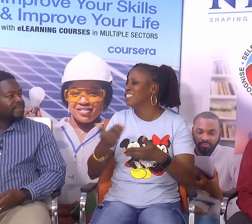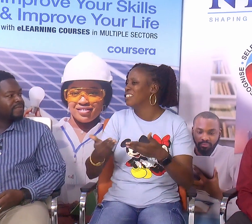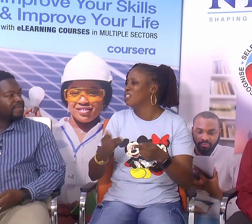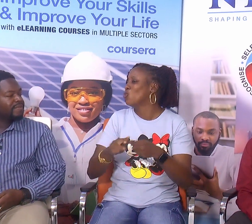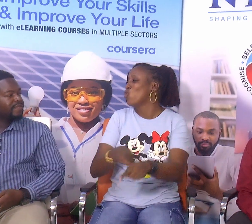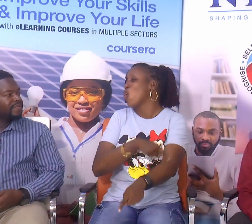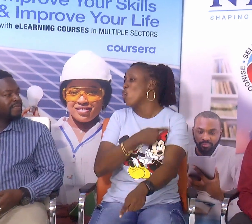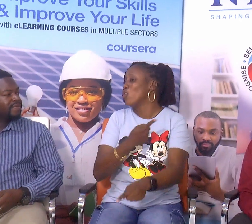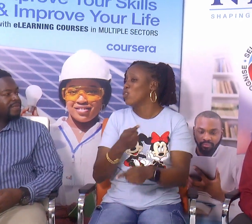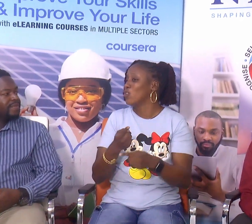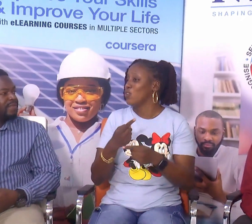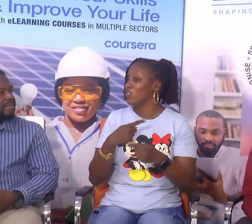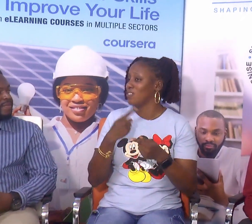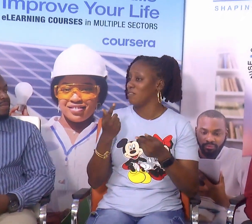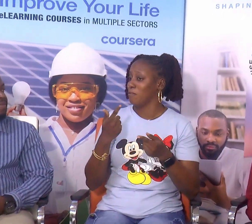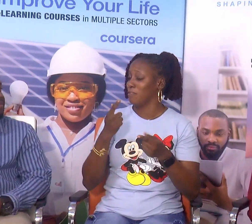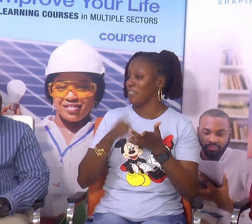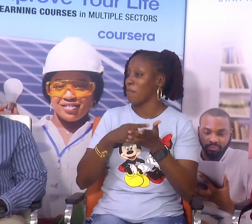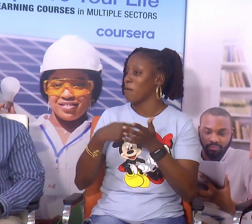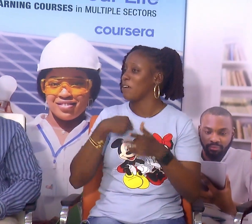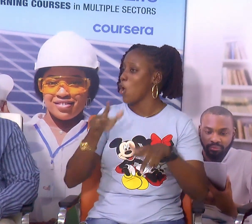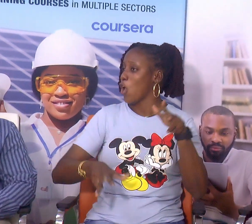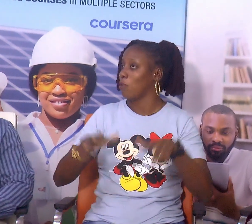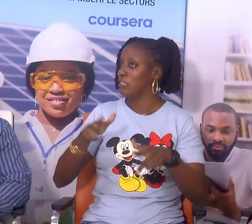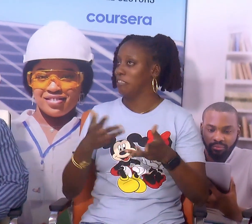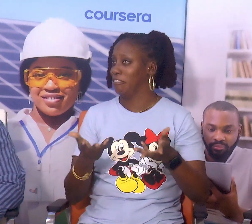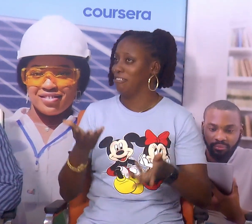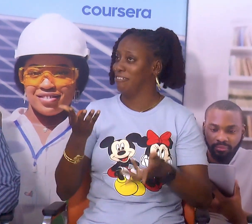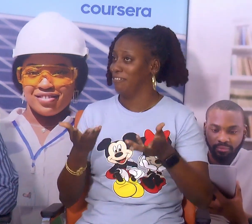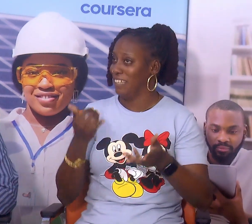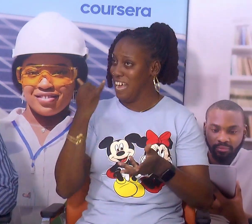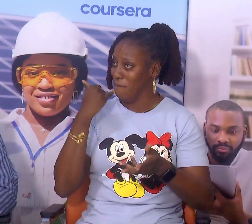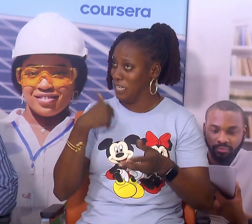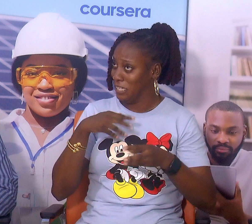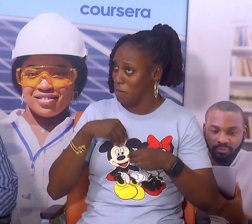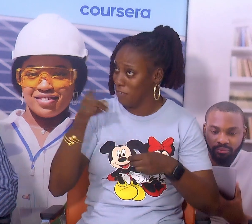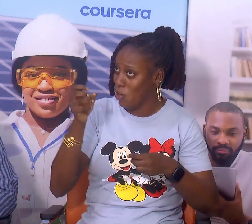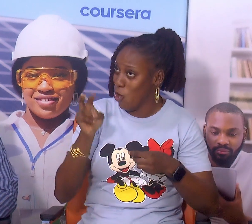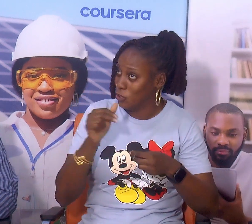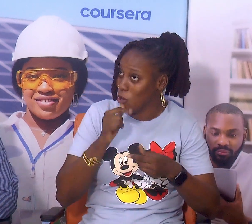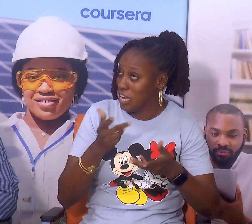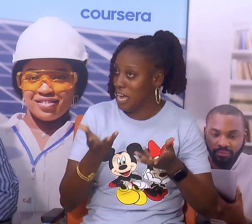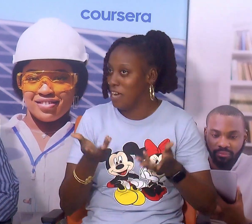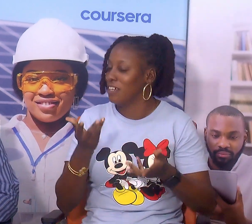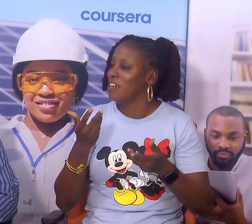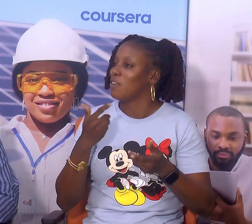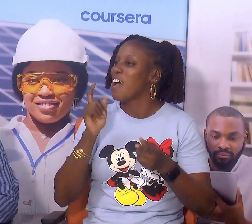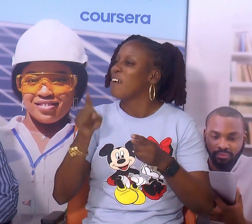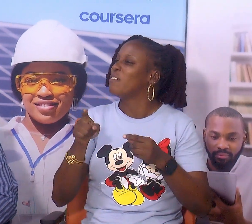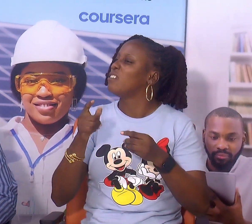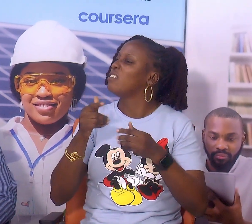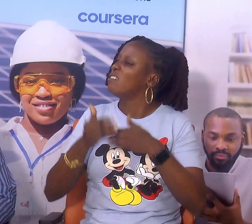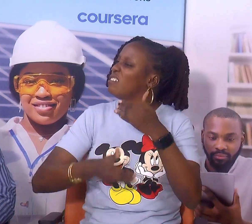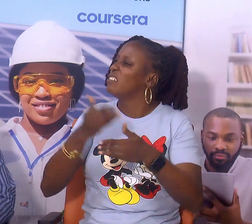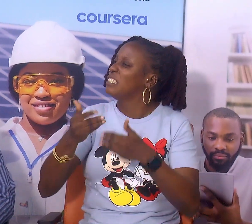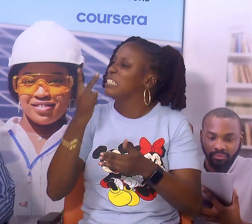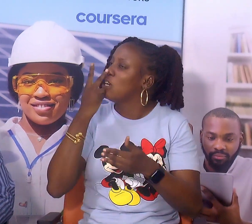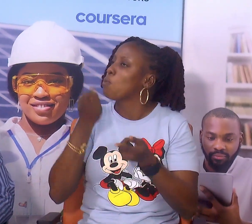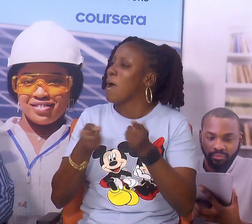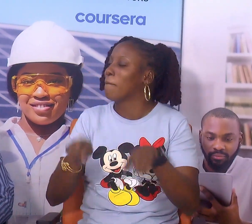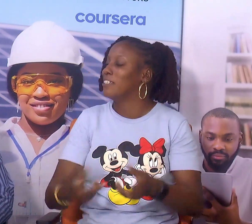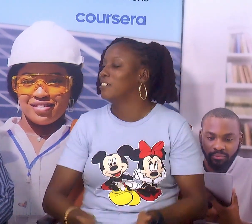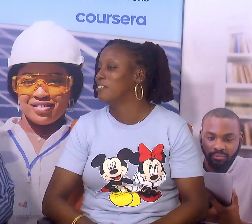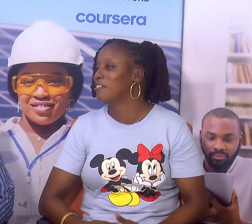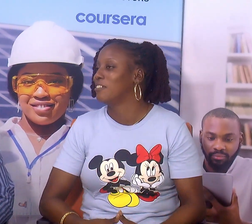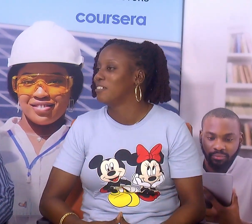different opportunities. I just want to know what their process was, how long it would take, you know. I just wanted to find out. I